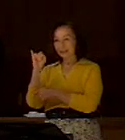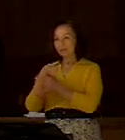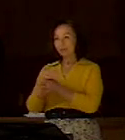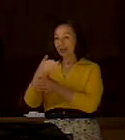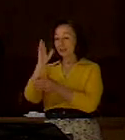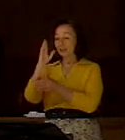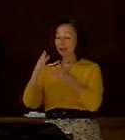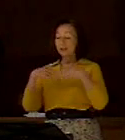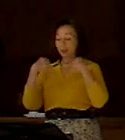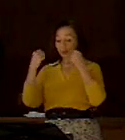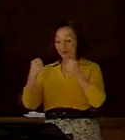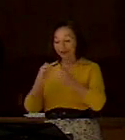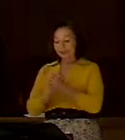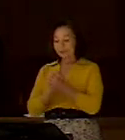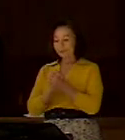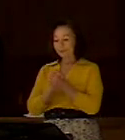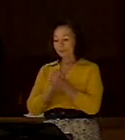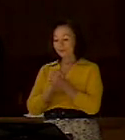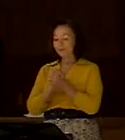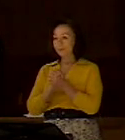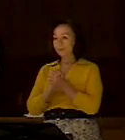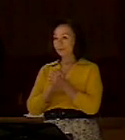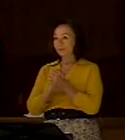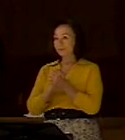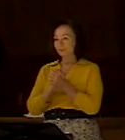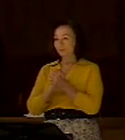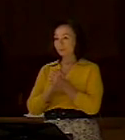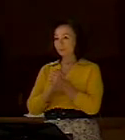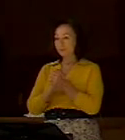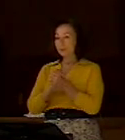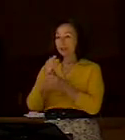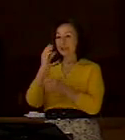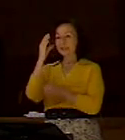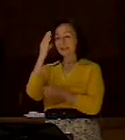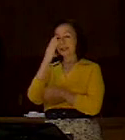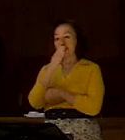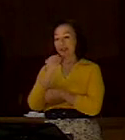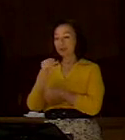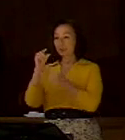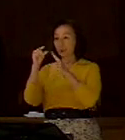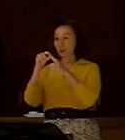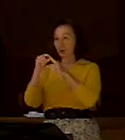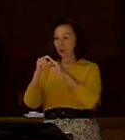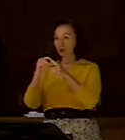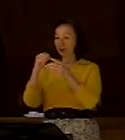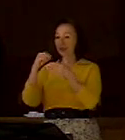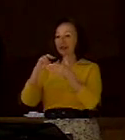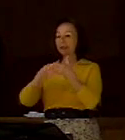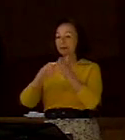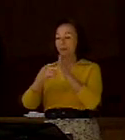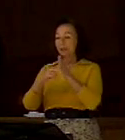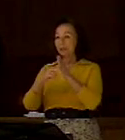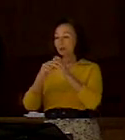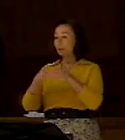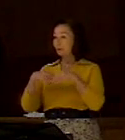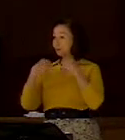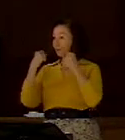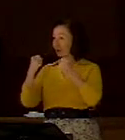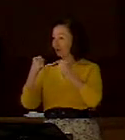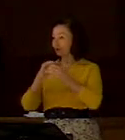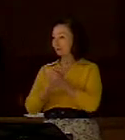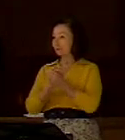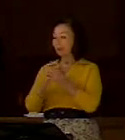God Almighty. El Shaddai, the Hebrew word that means most powerful.